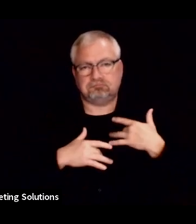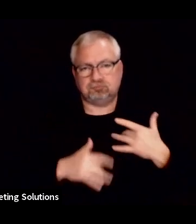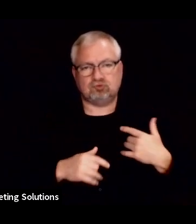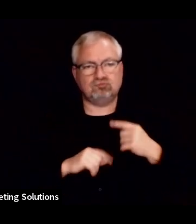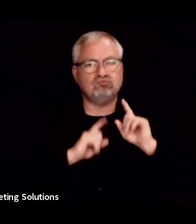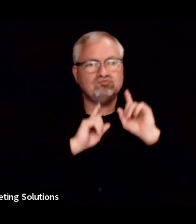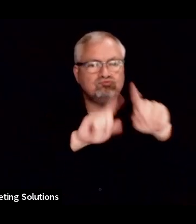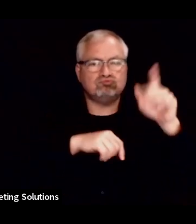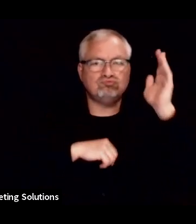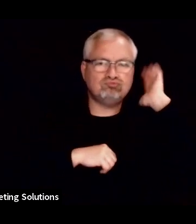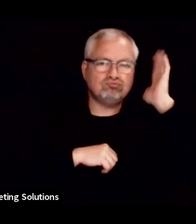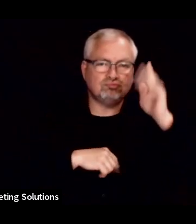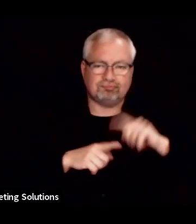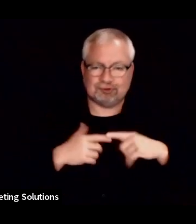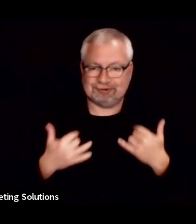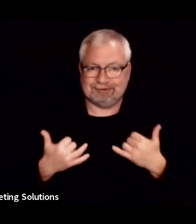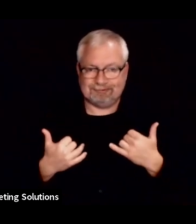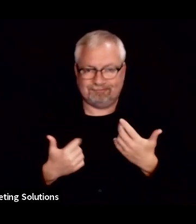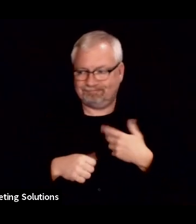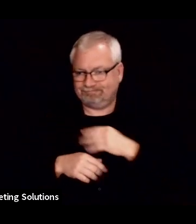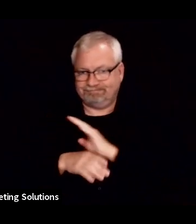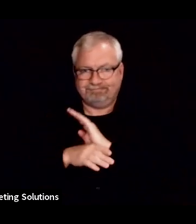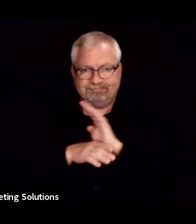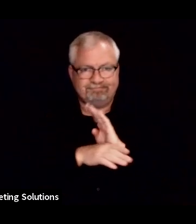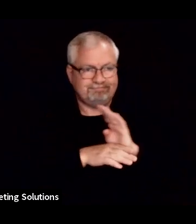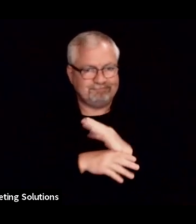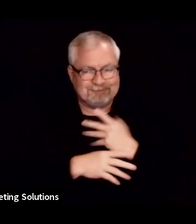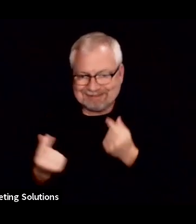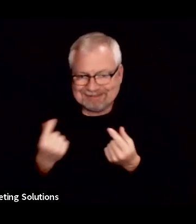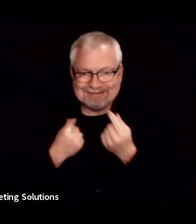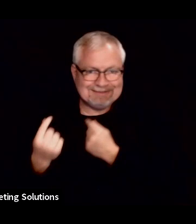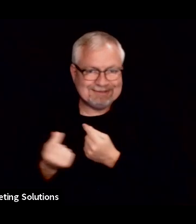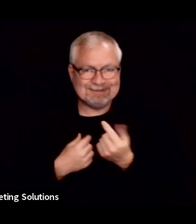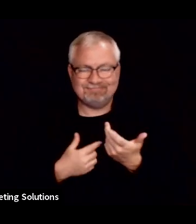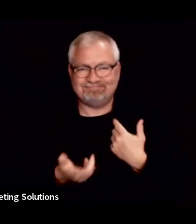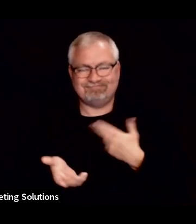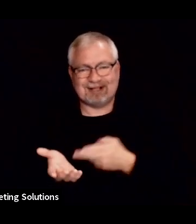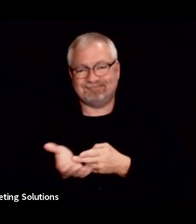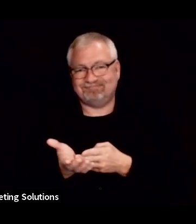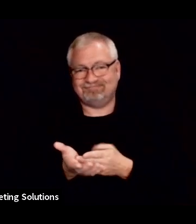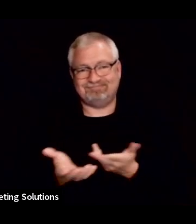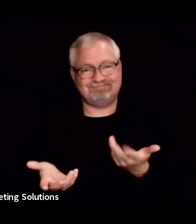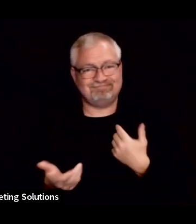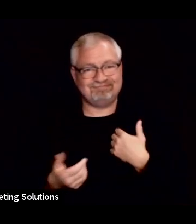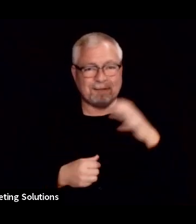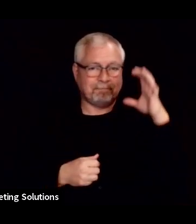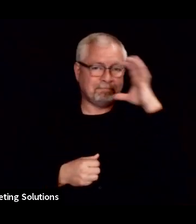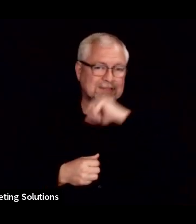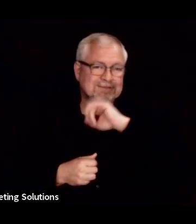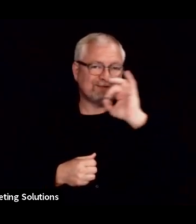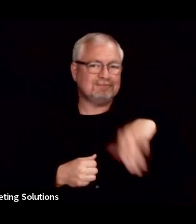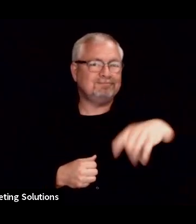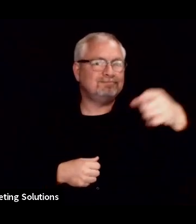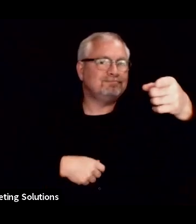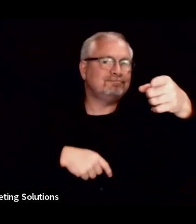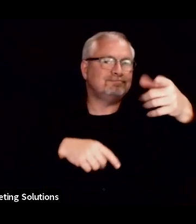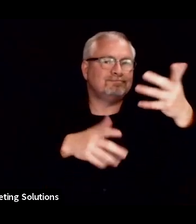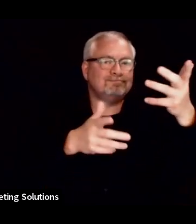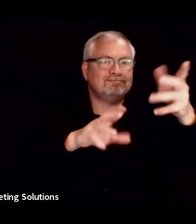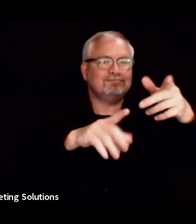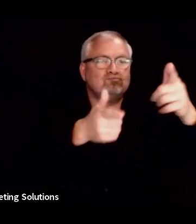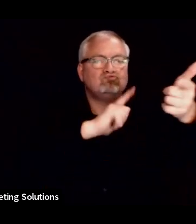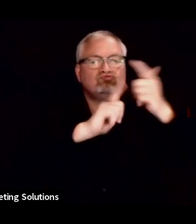that is, and quite honestly, that's something that I miss, just the normal personal interchanges that we're able to have